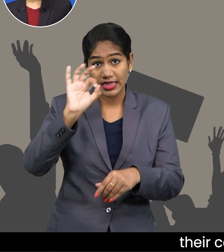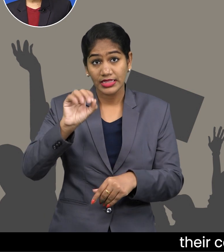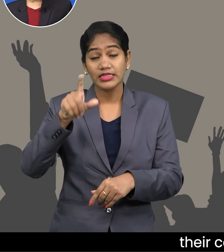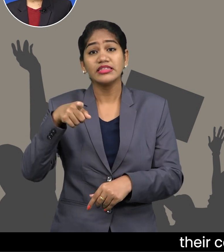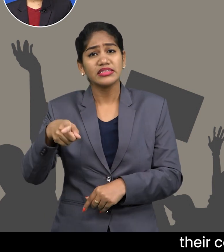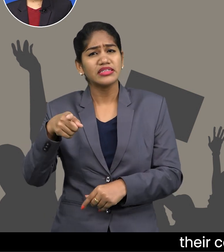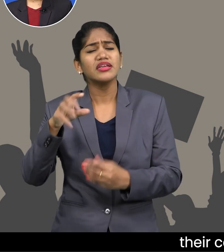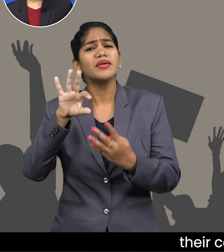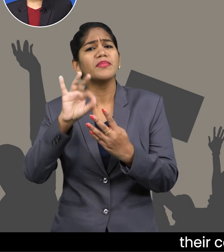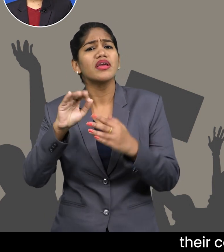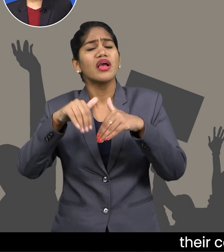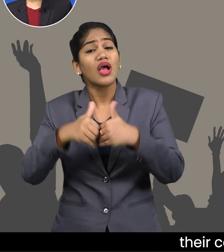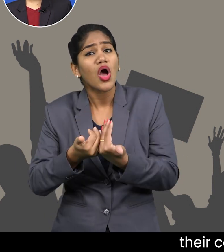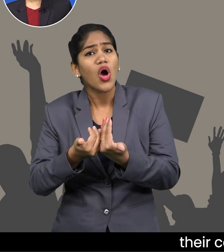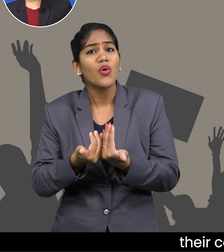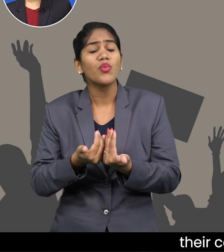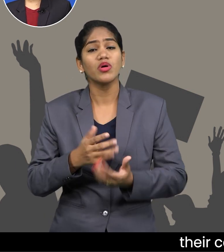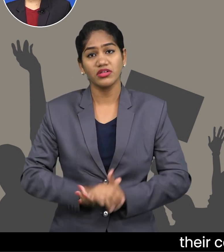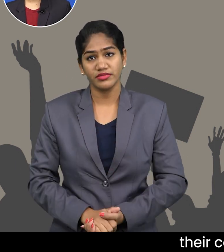of choice?